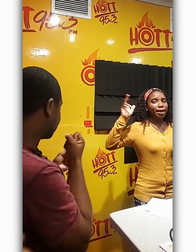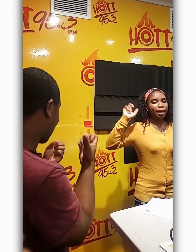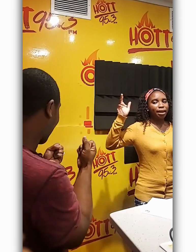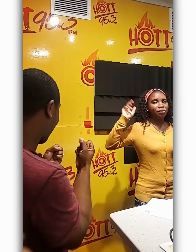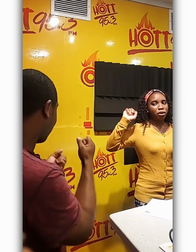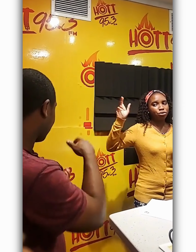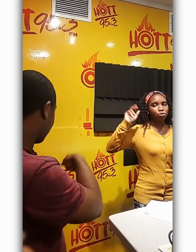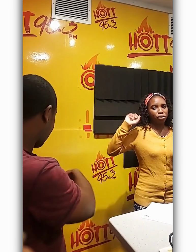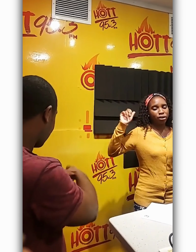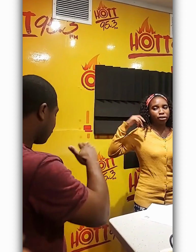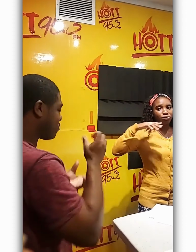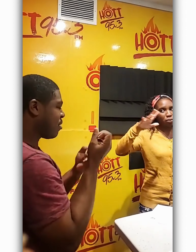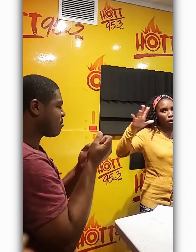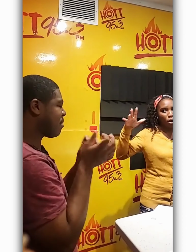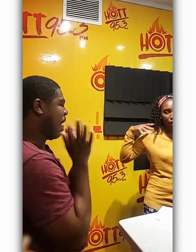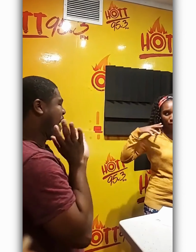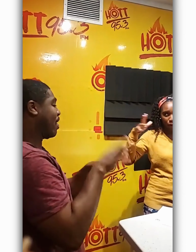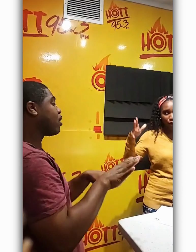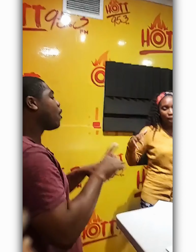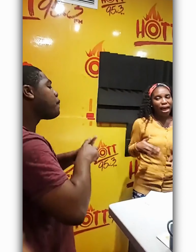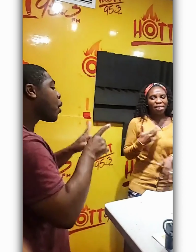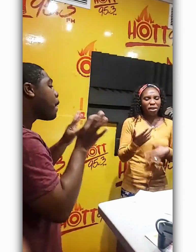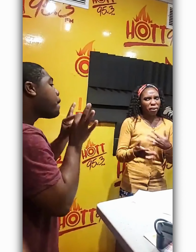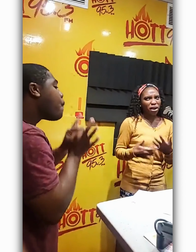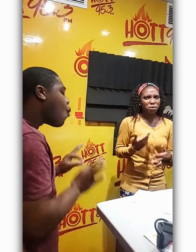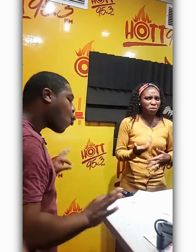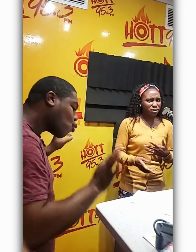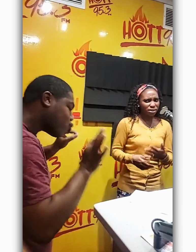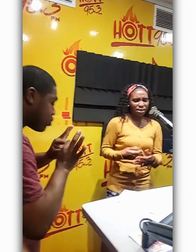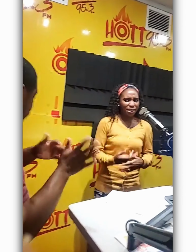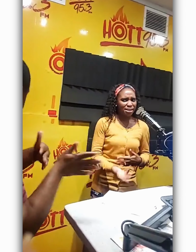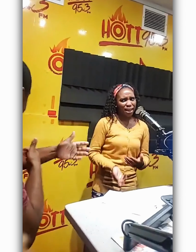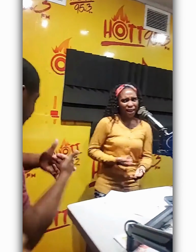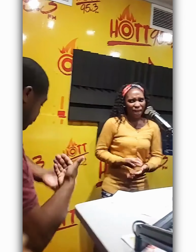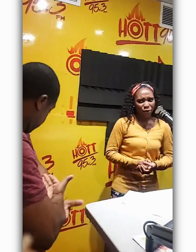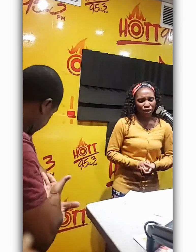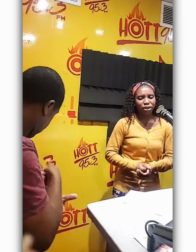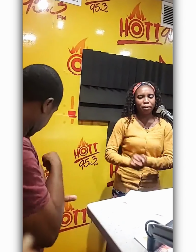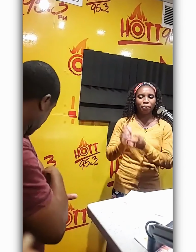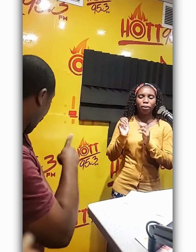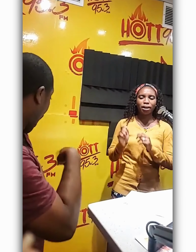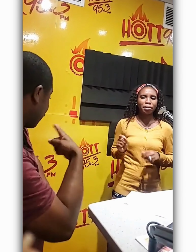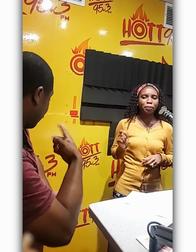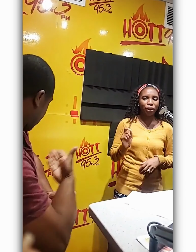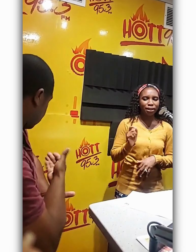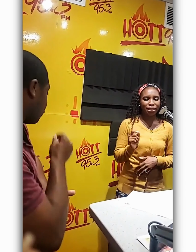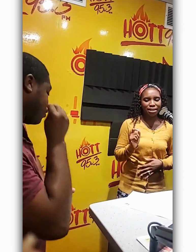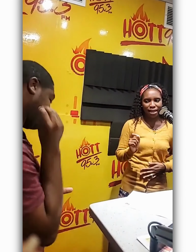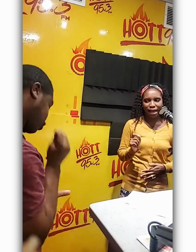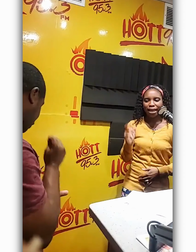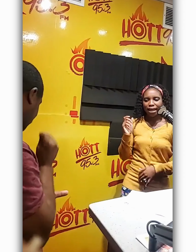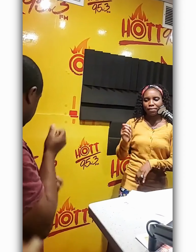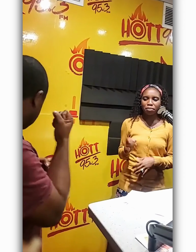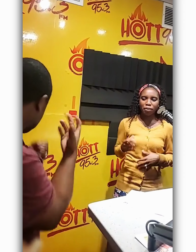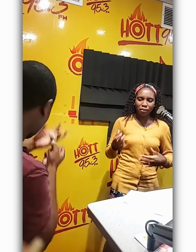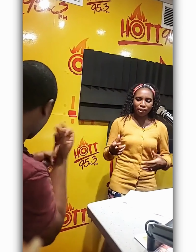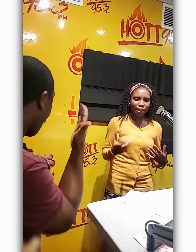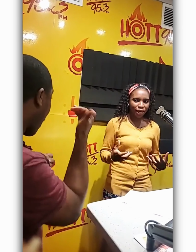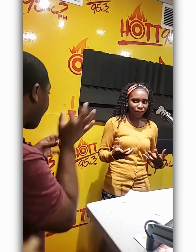in information to their ears from all about. They may not be too interested in sign language, but what is important is that if the baby is